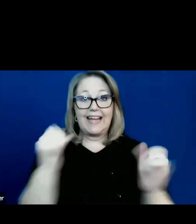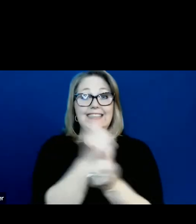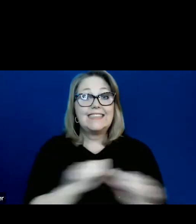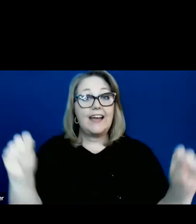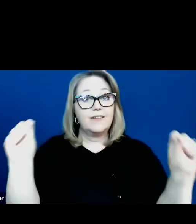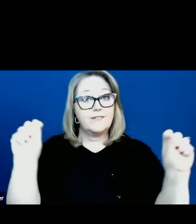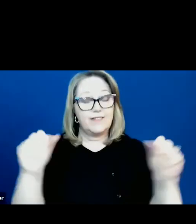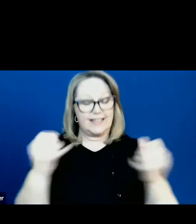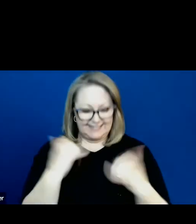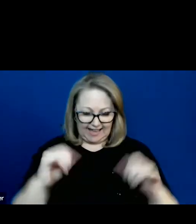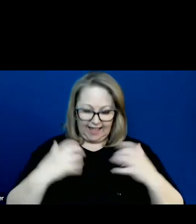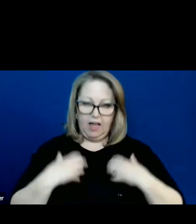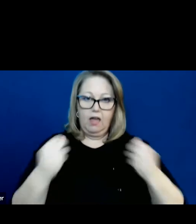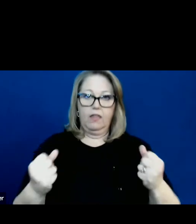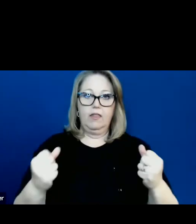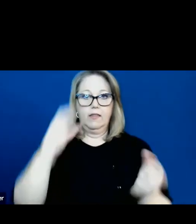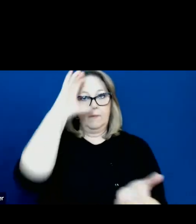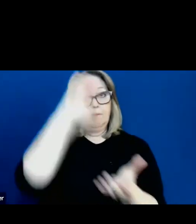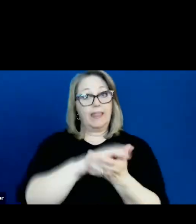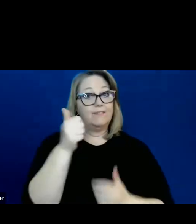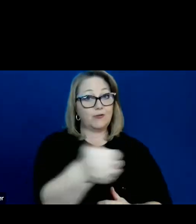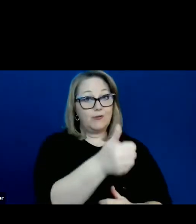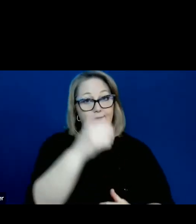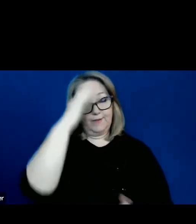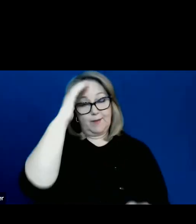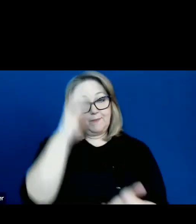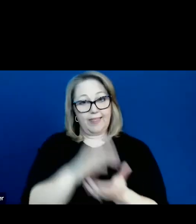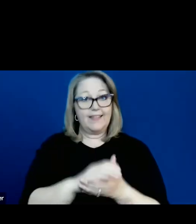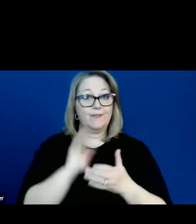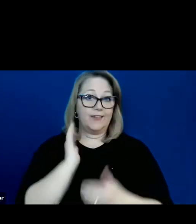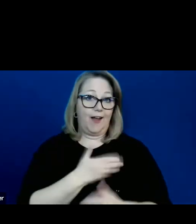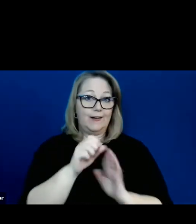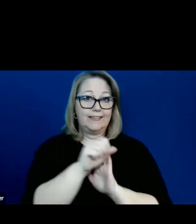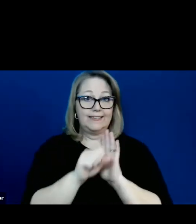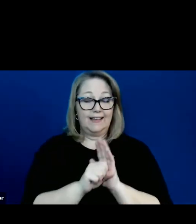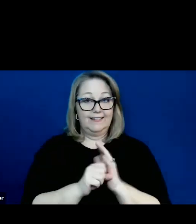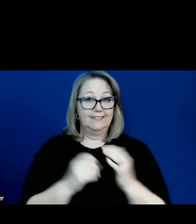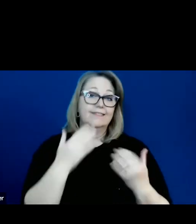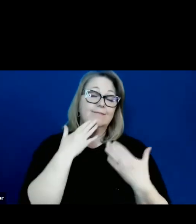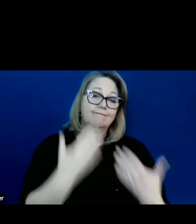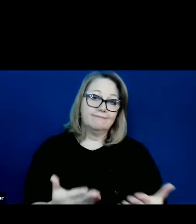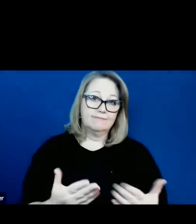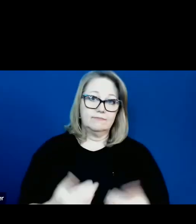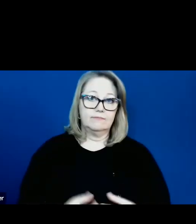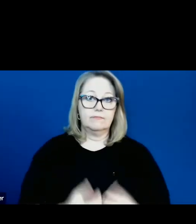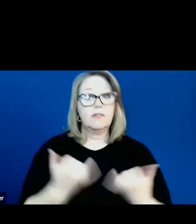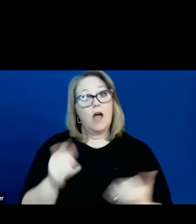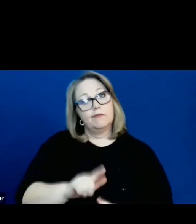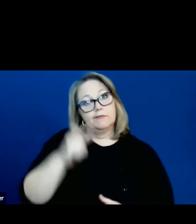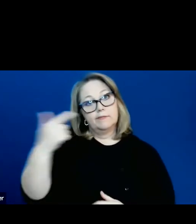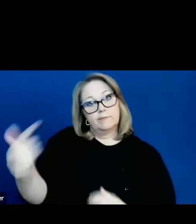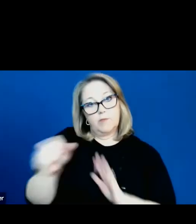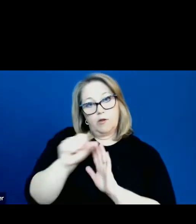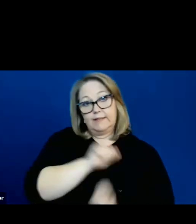yourself and believe in Nevada. Thank you. At this time, my staff will coordinate any questions. Megan.